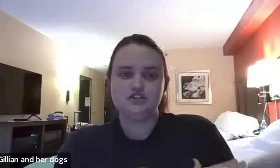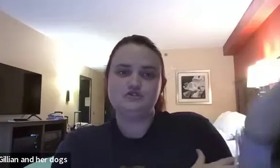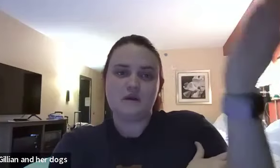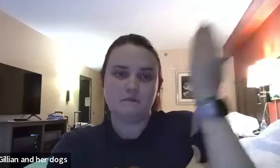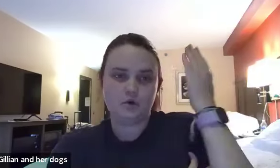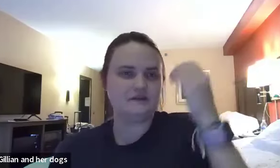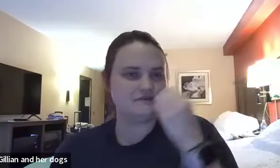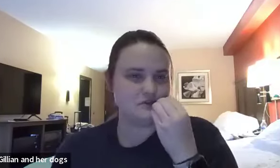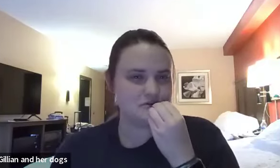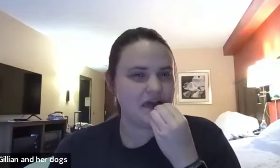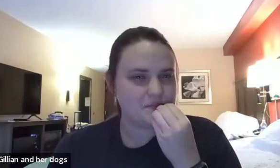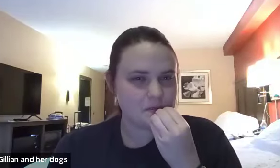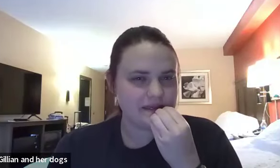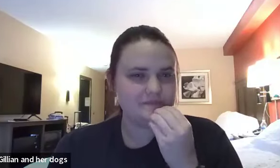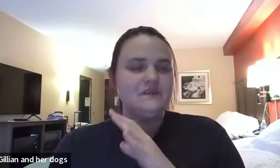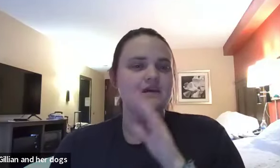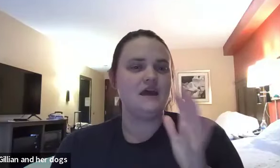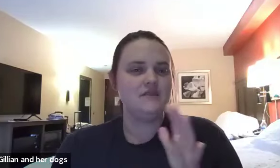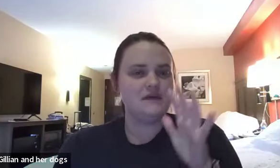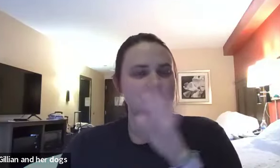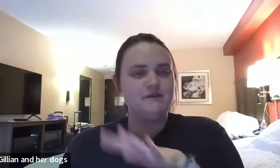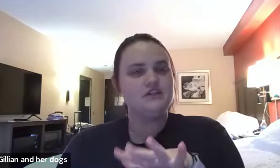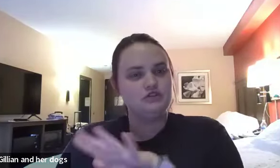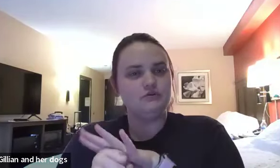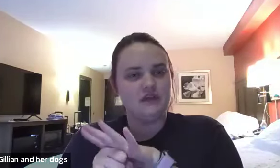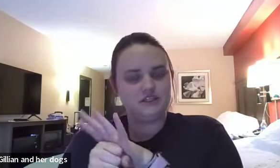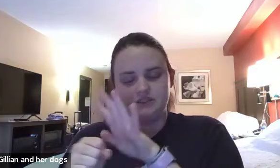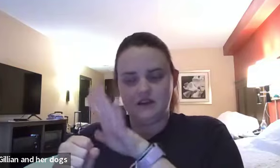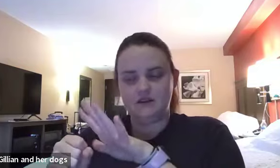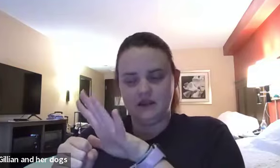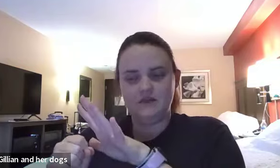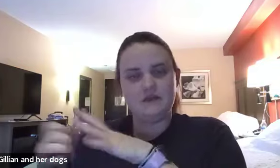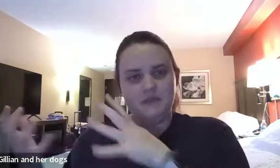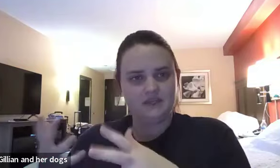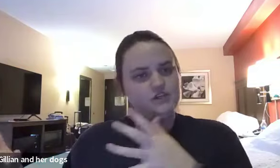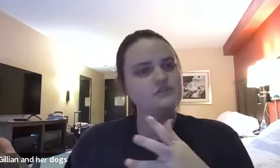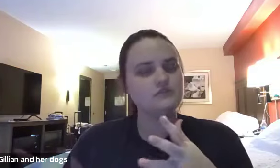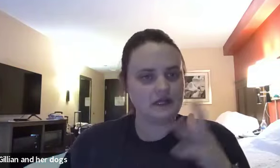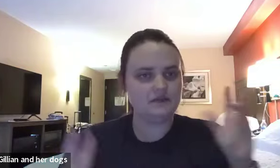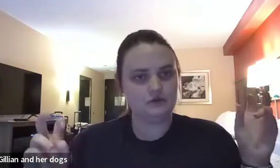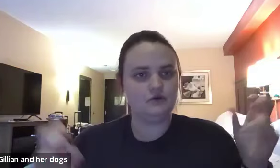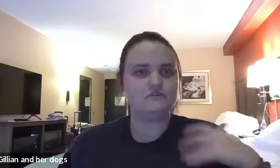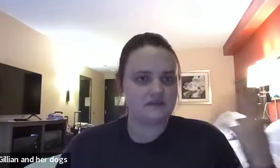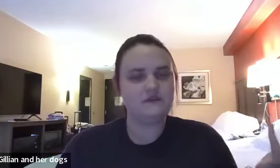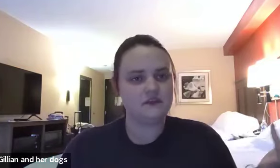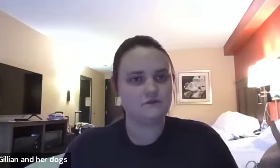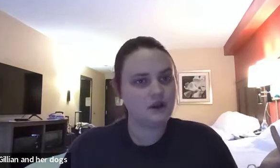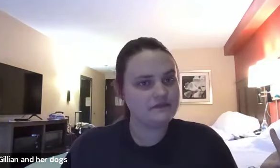do that morning food at the moment. And then maybe in your location or area, they may show you their local sign that they use for